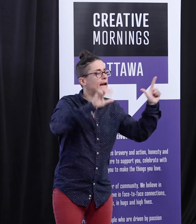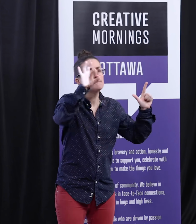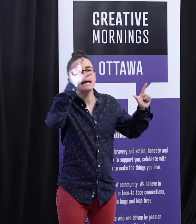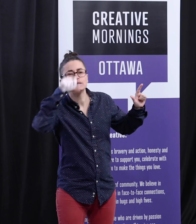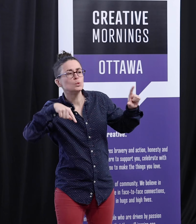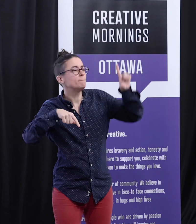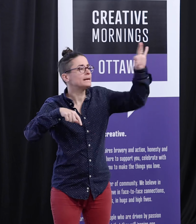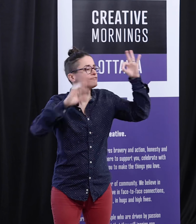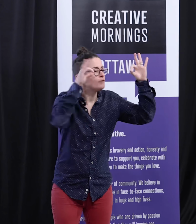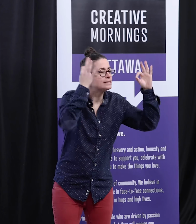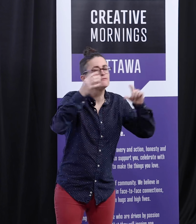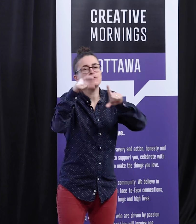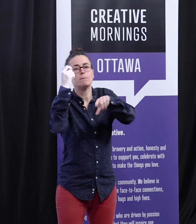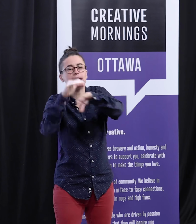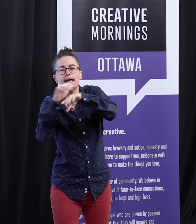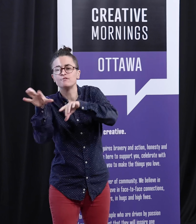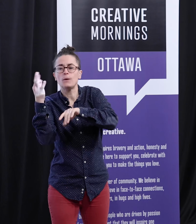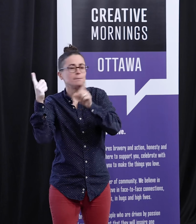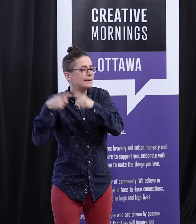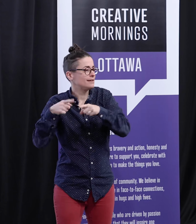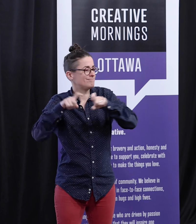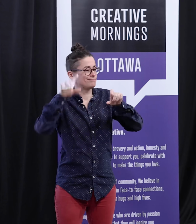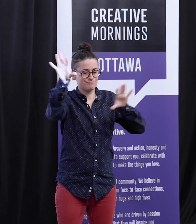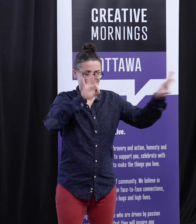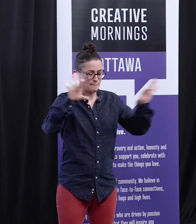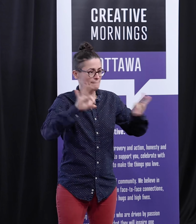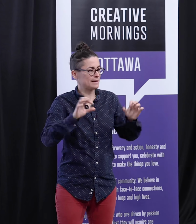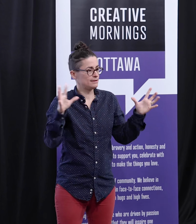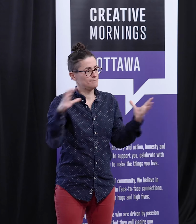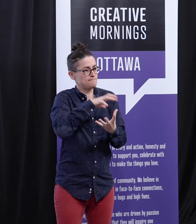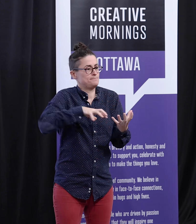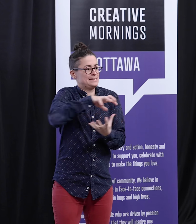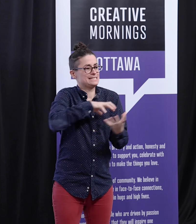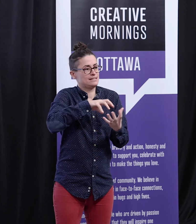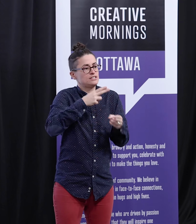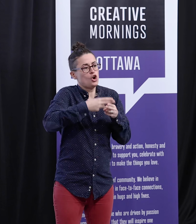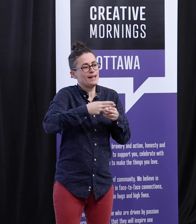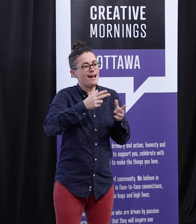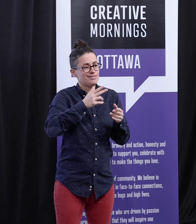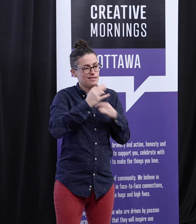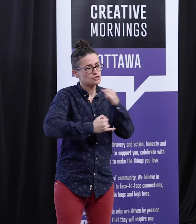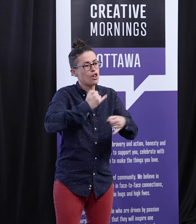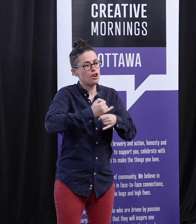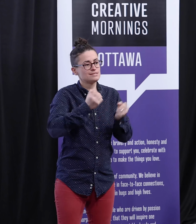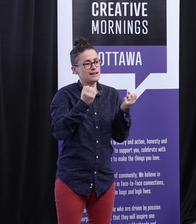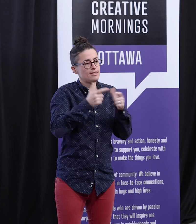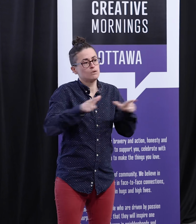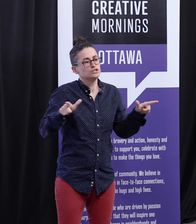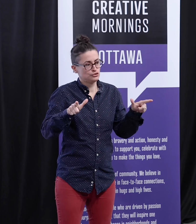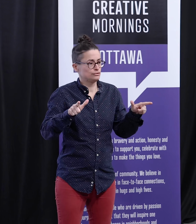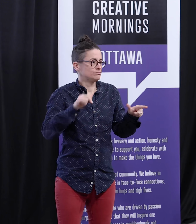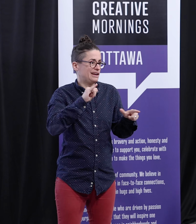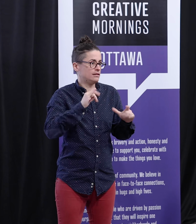one kind, you could almost call it like a universal sign language, but it's really an